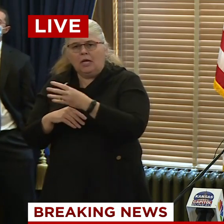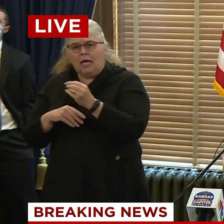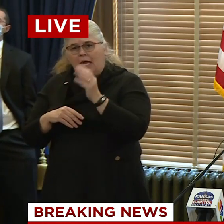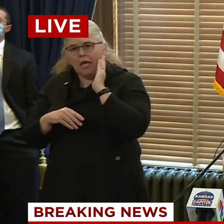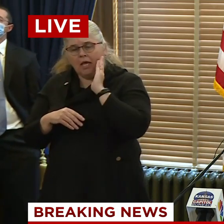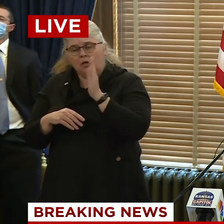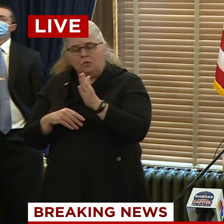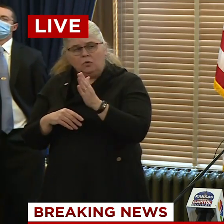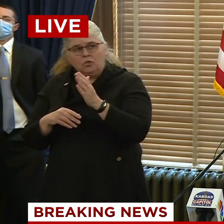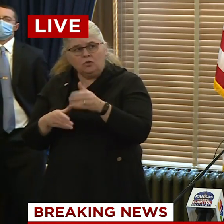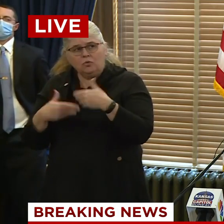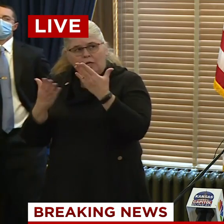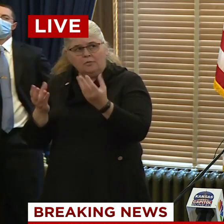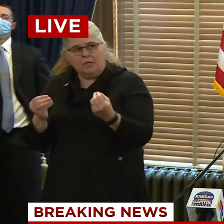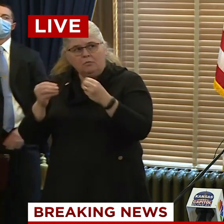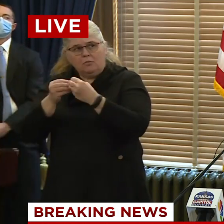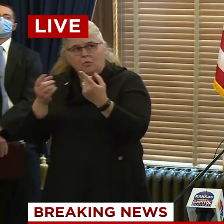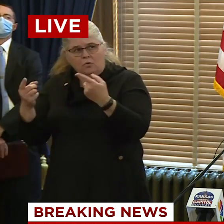more happen?